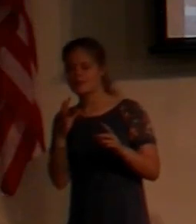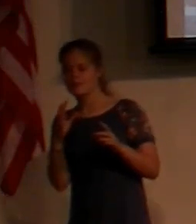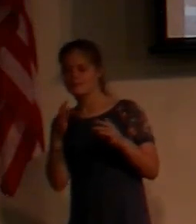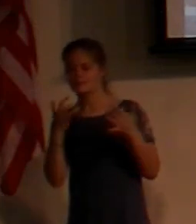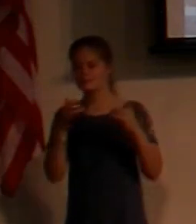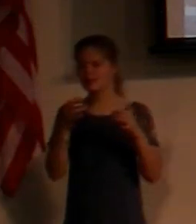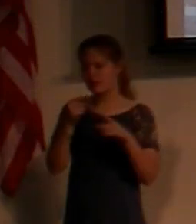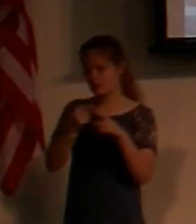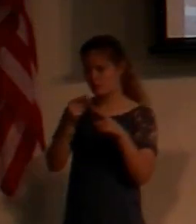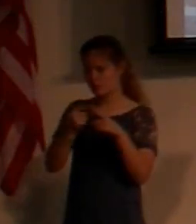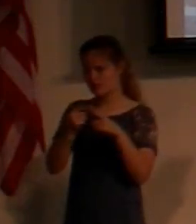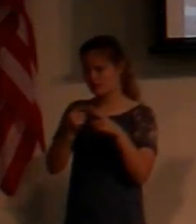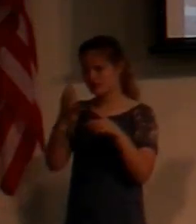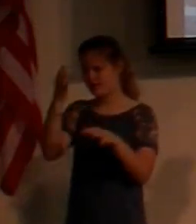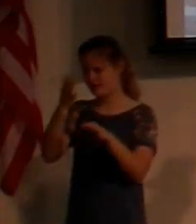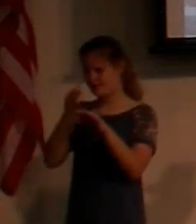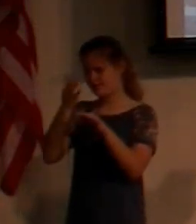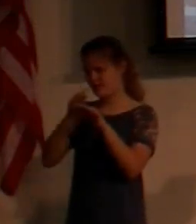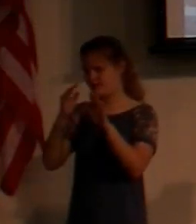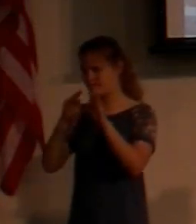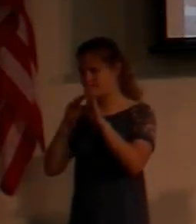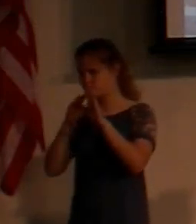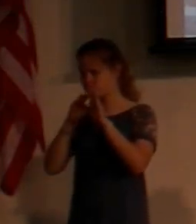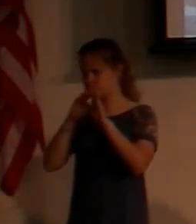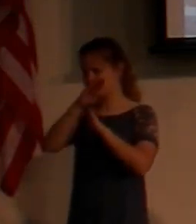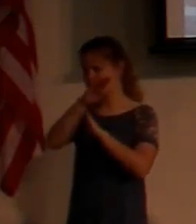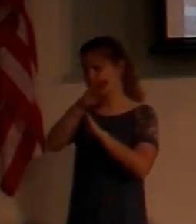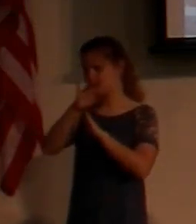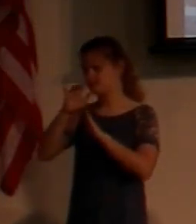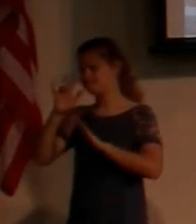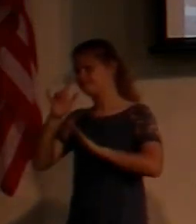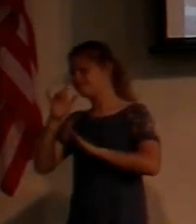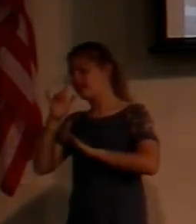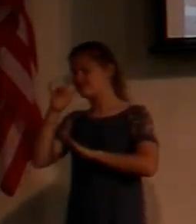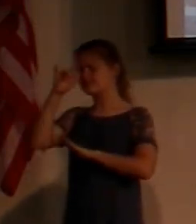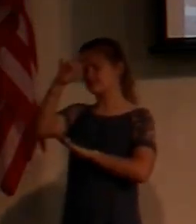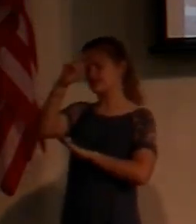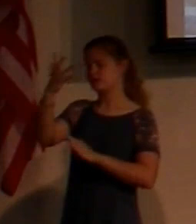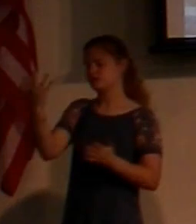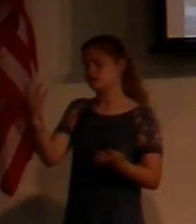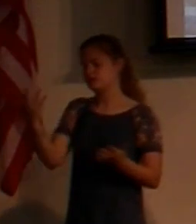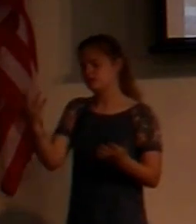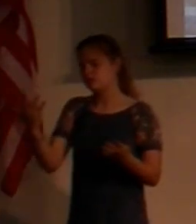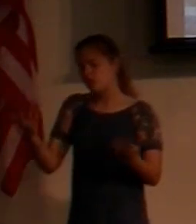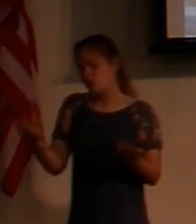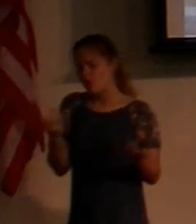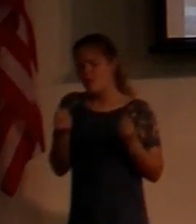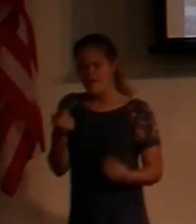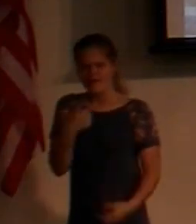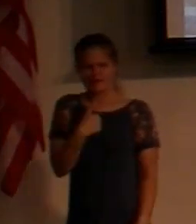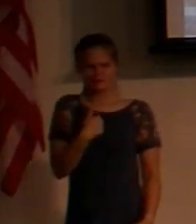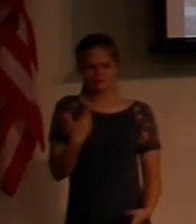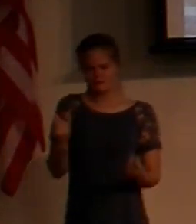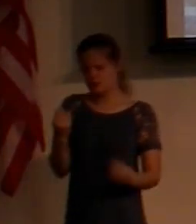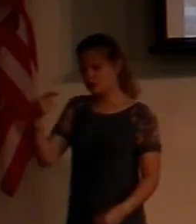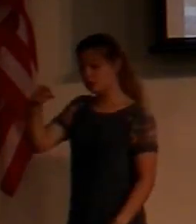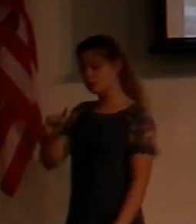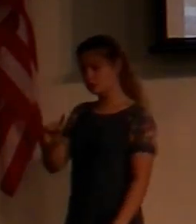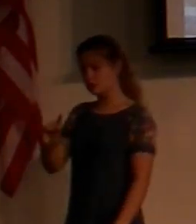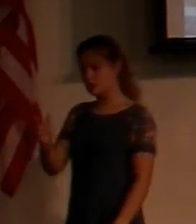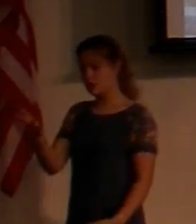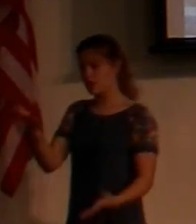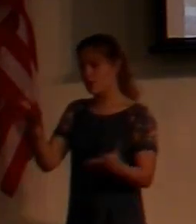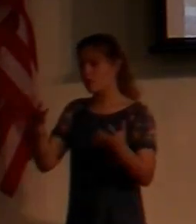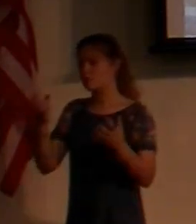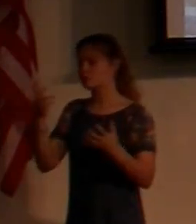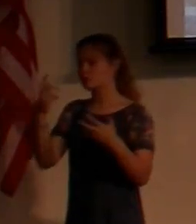to newer heights, higher altitudes, and they take this back home. So what can I do? What can you do? Well, we'd like you to